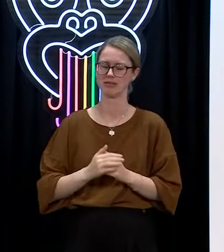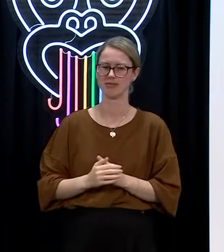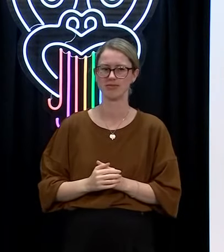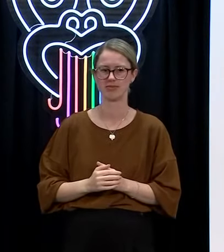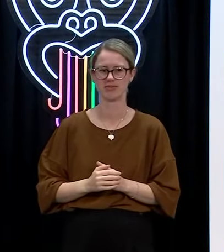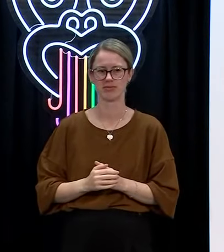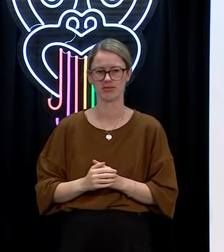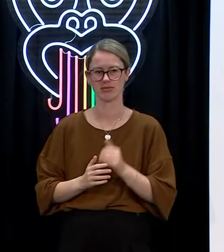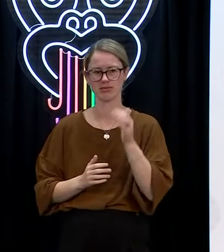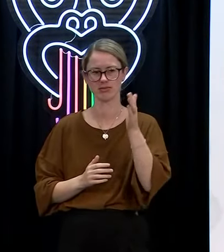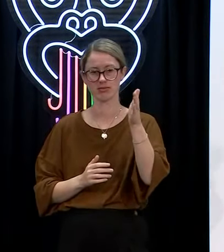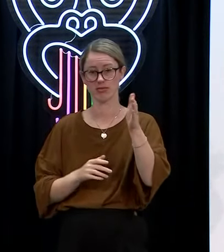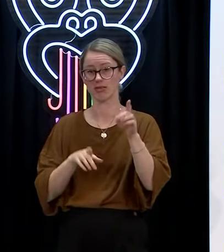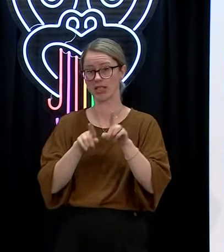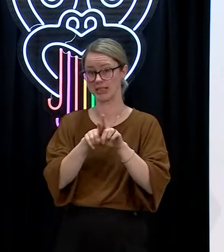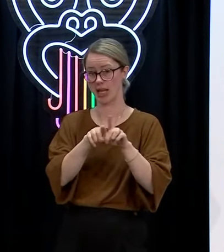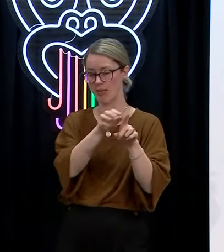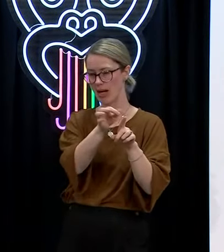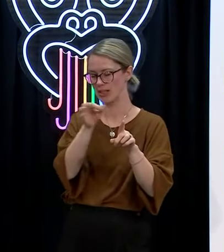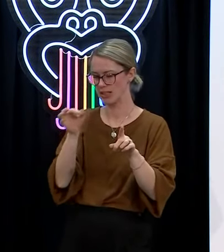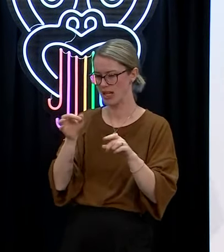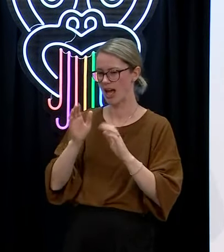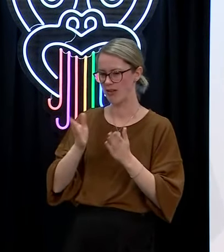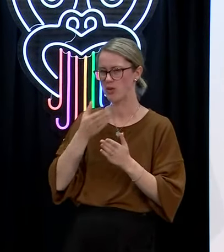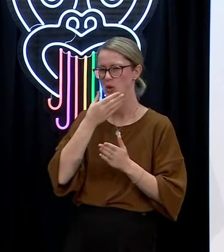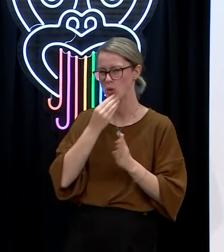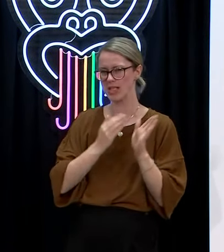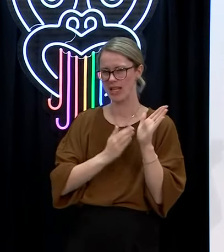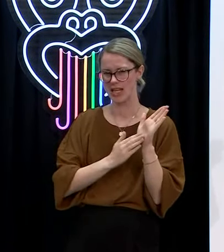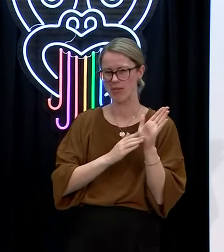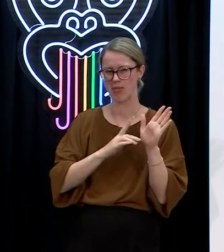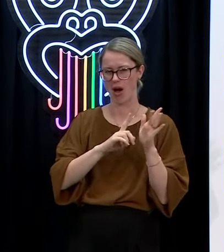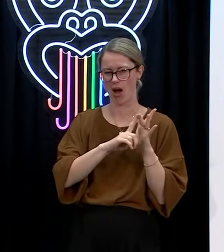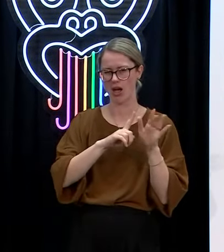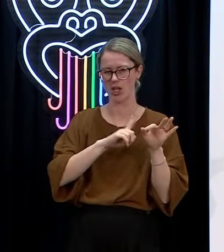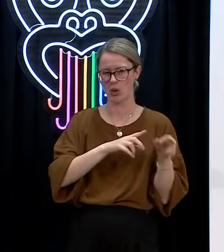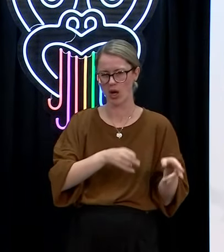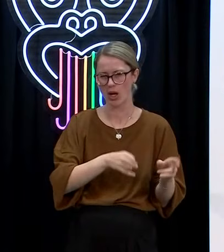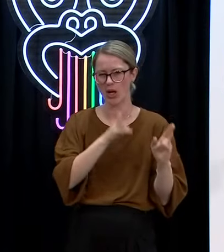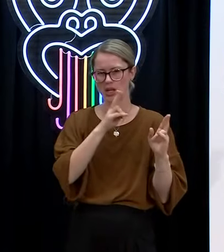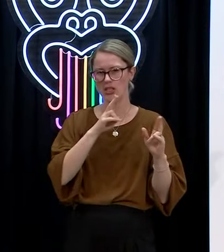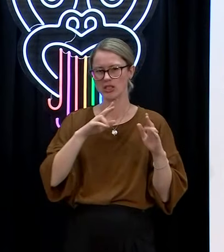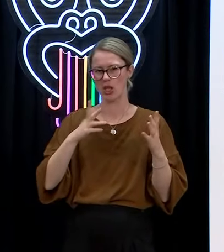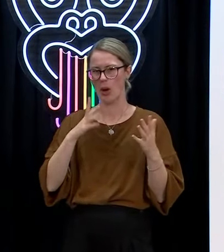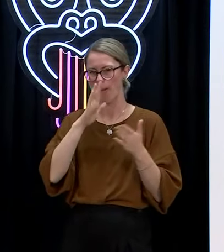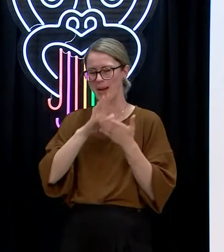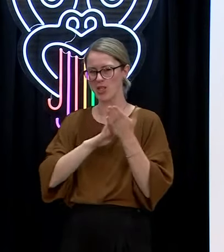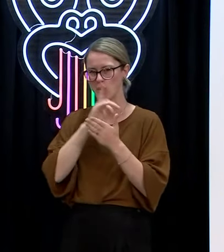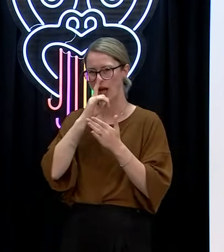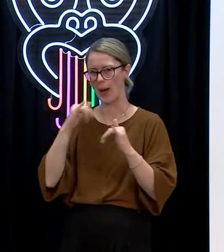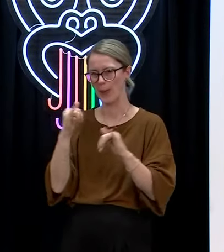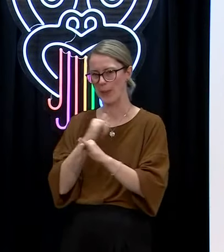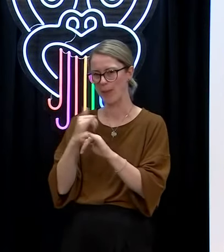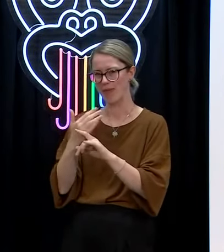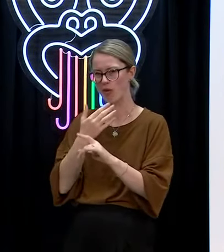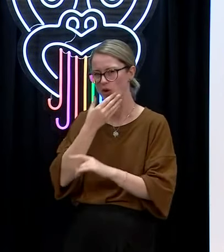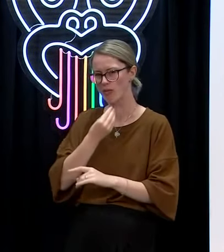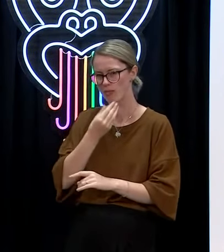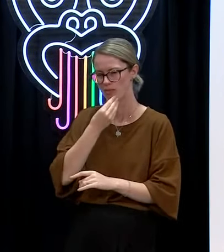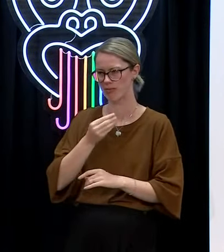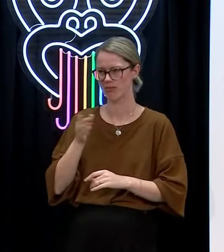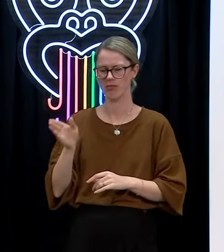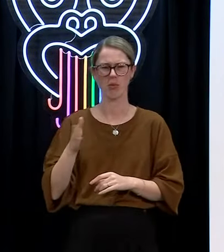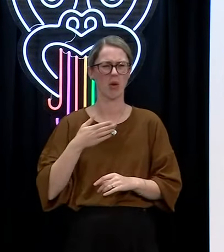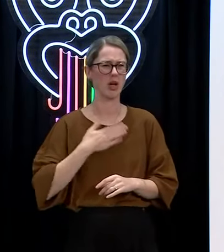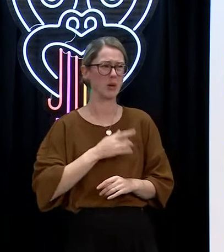Finish that. So they're likely to have to use the MIQ system. The bubble's out before Christmas. I wouldn't necessarily, well, I don't